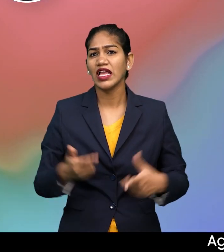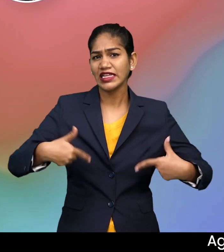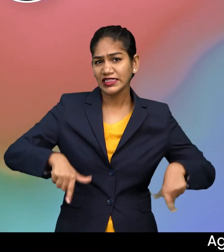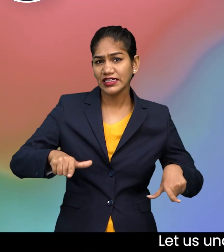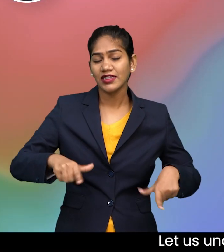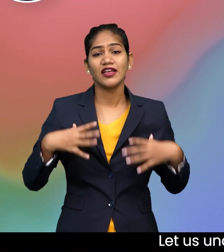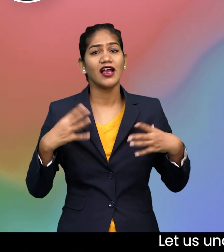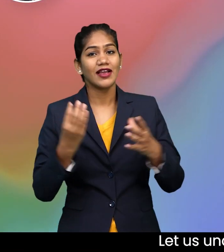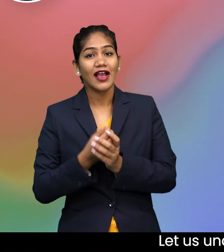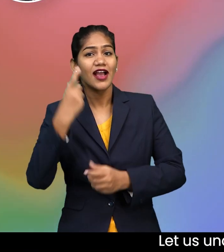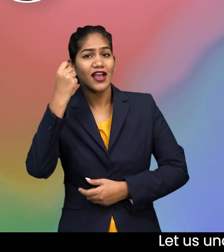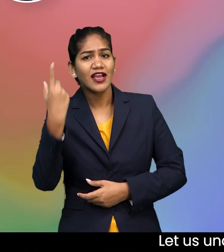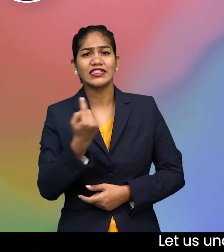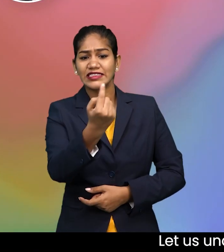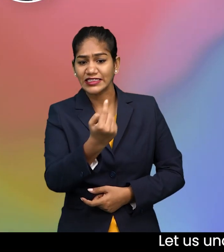Let us understand each one of them.